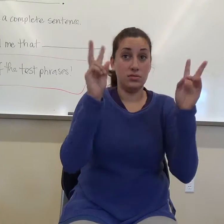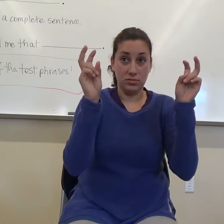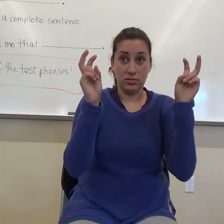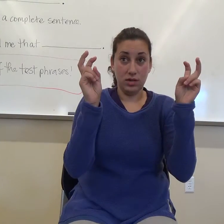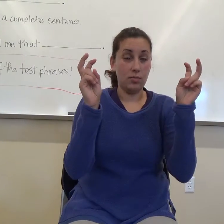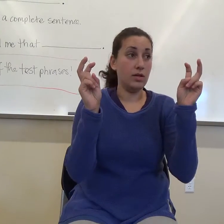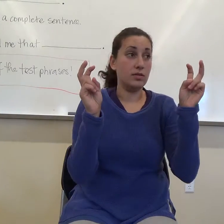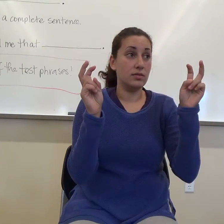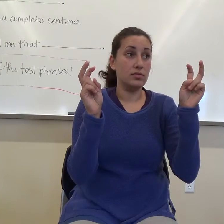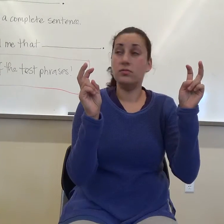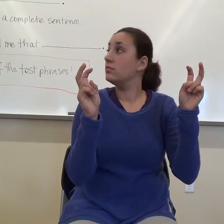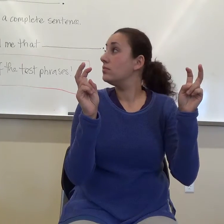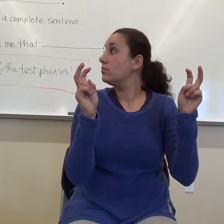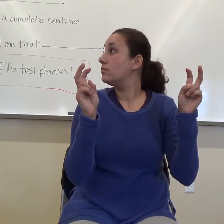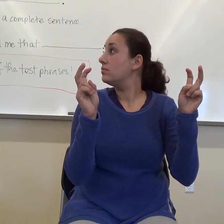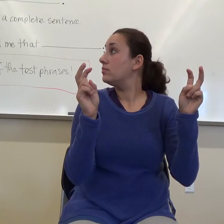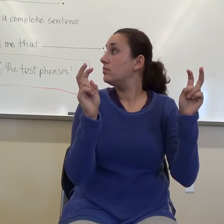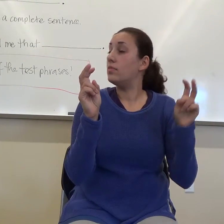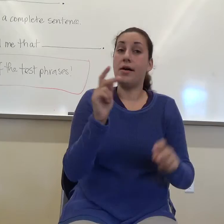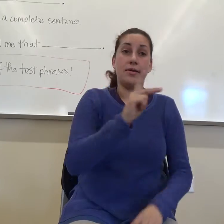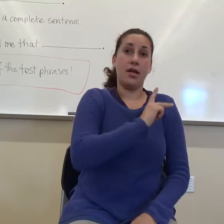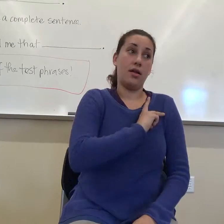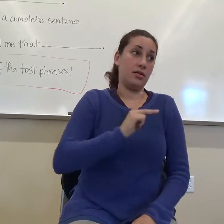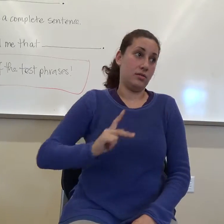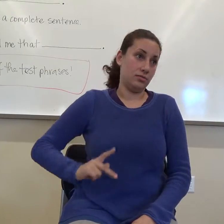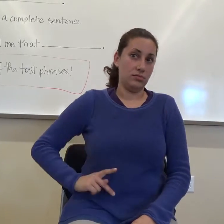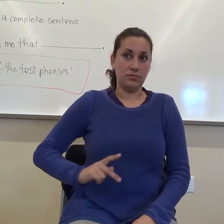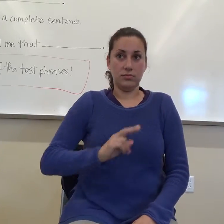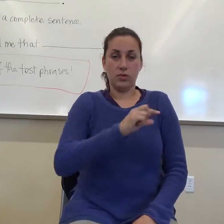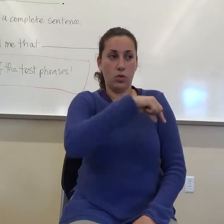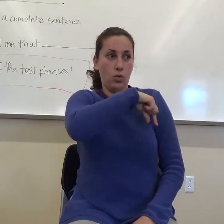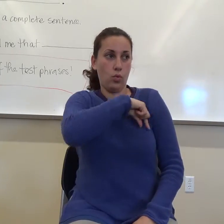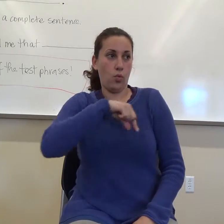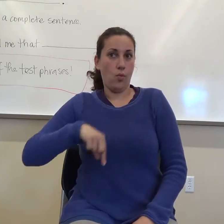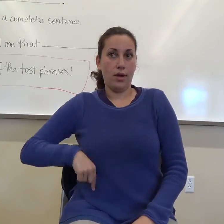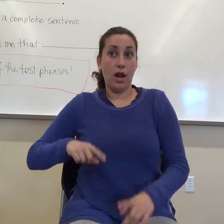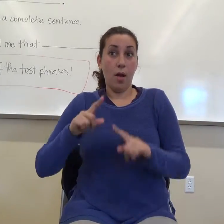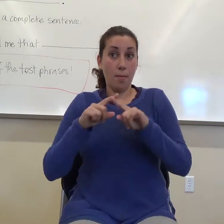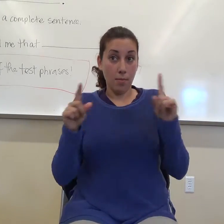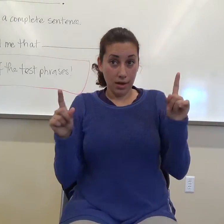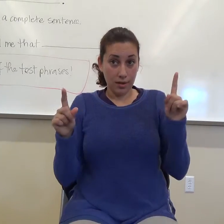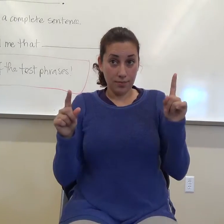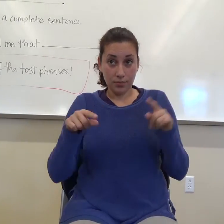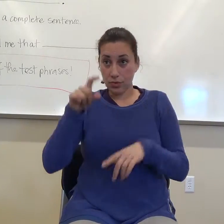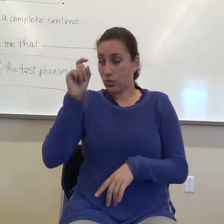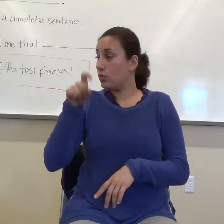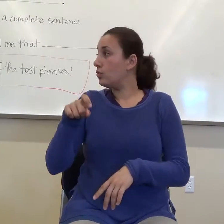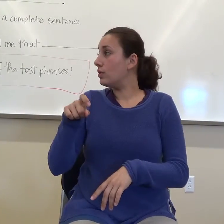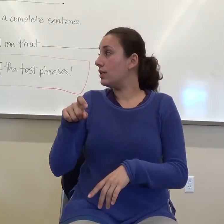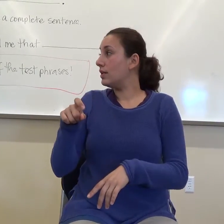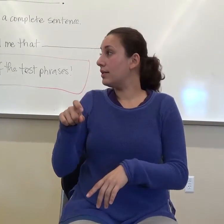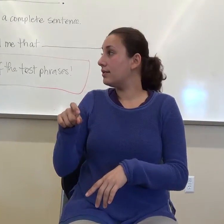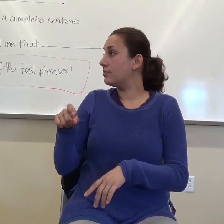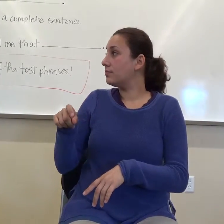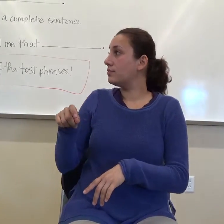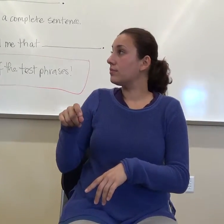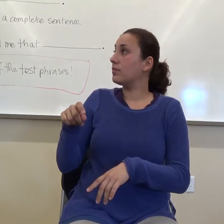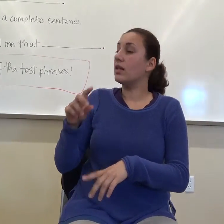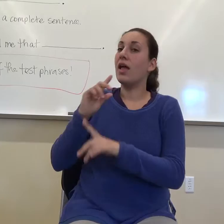is King Solomon and Queen Sheba, as long as you get this right. You could also put